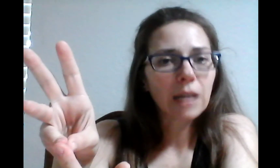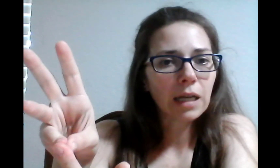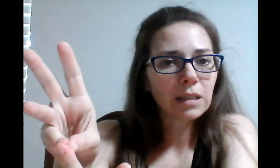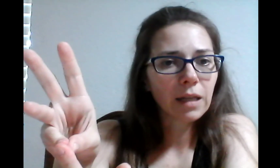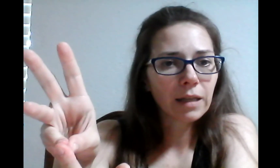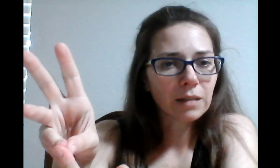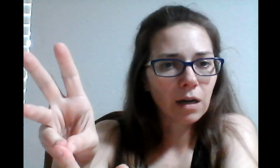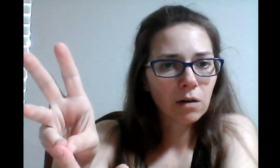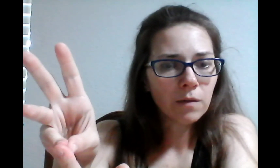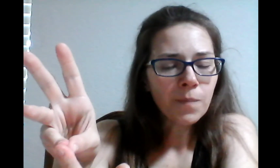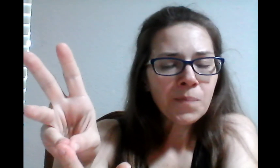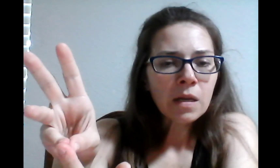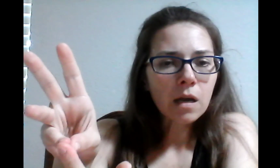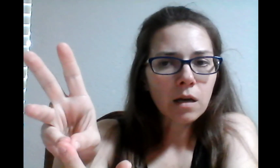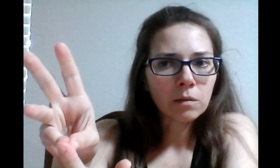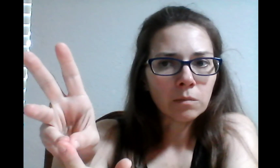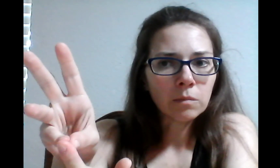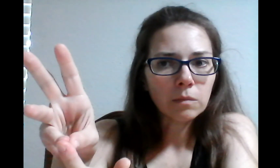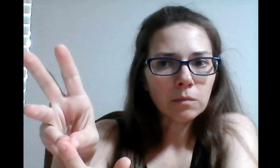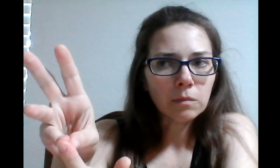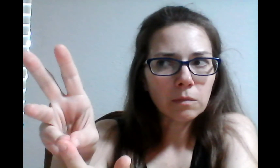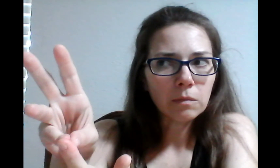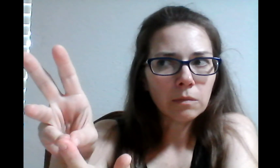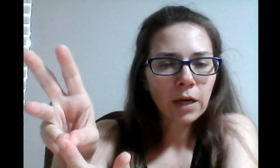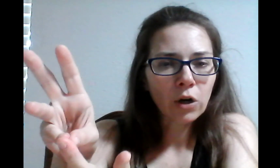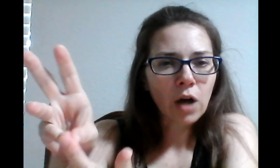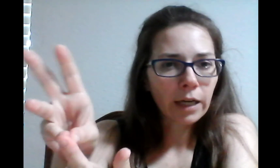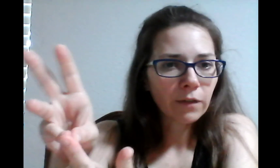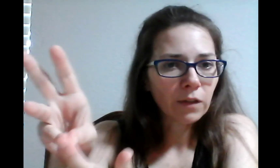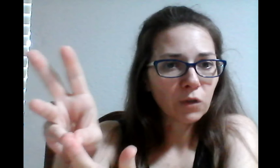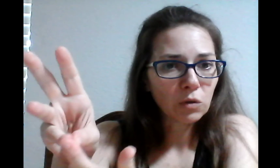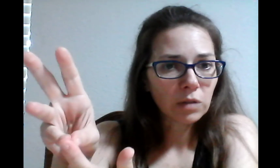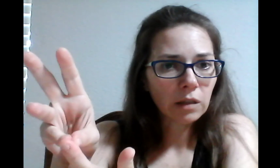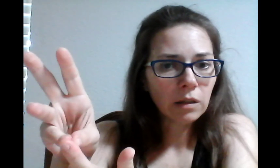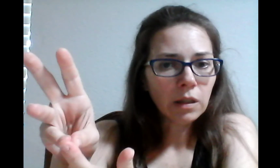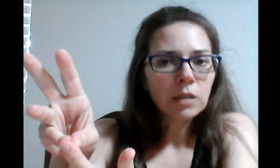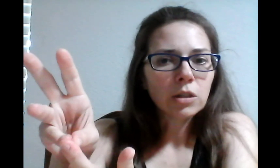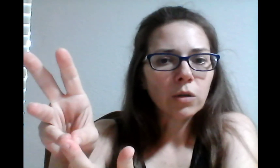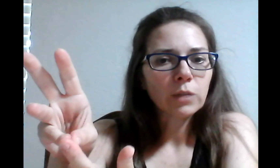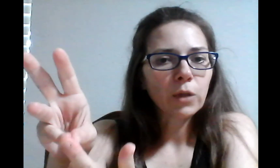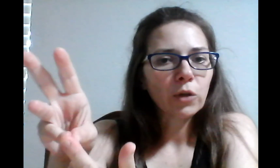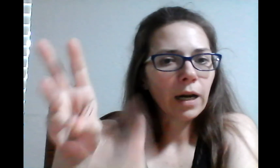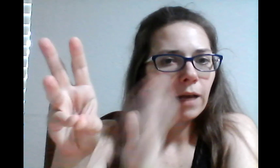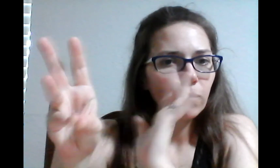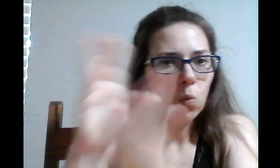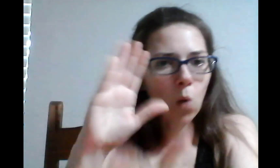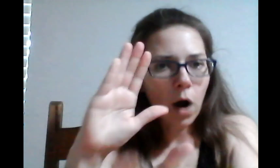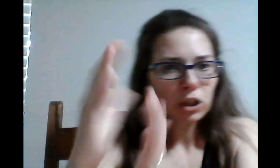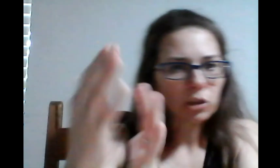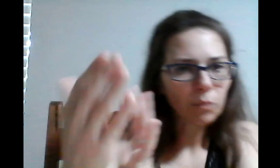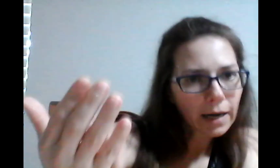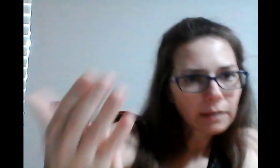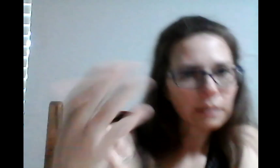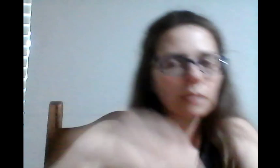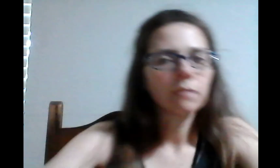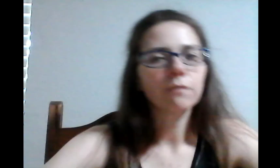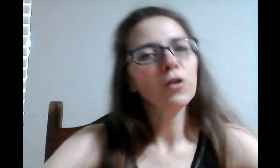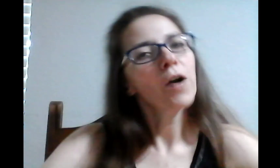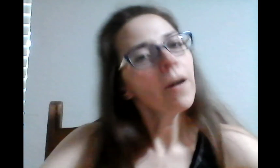in ASL that are kind of confusing. So that's why you kind of have to watch and practice and feel